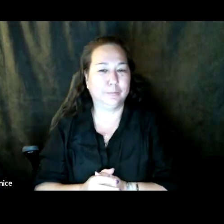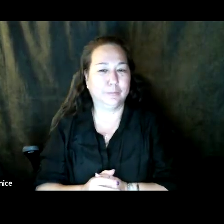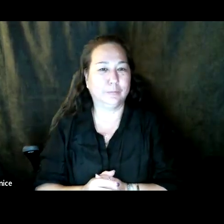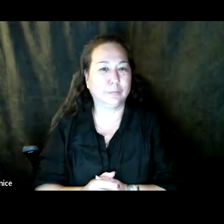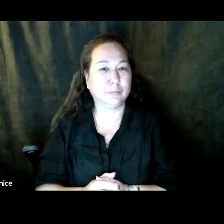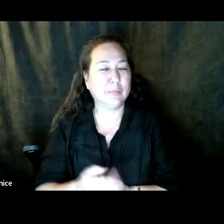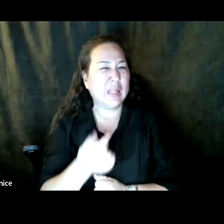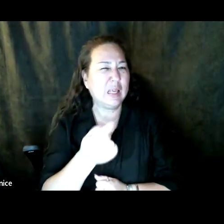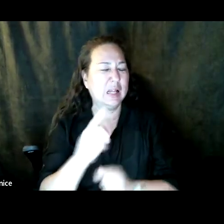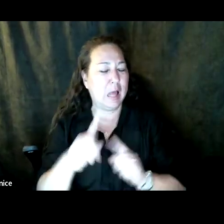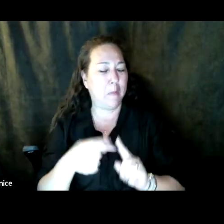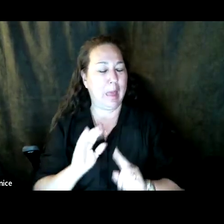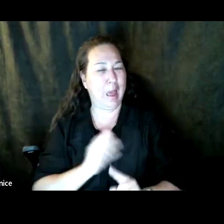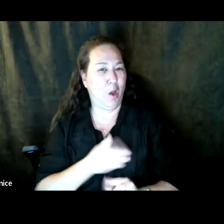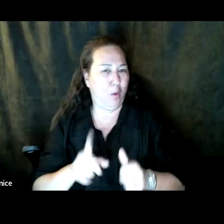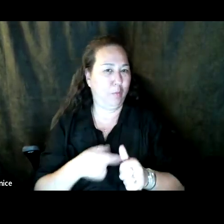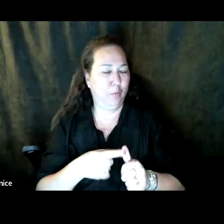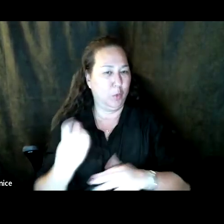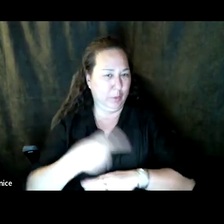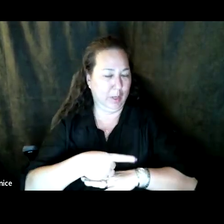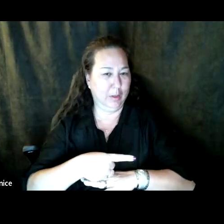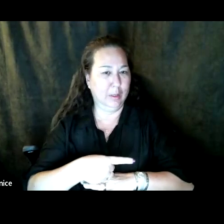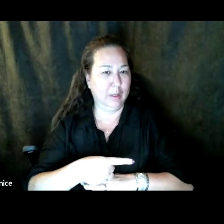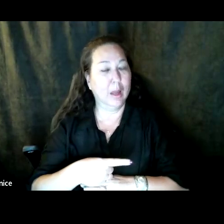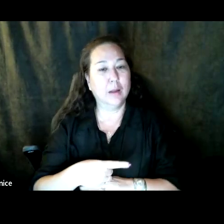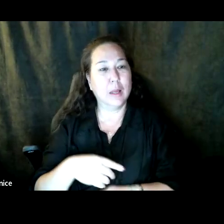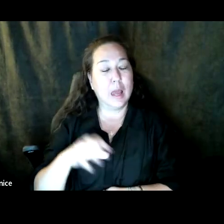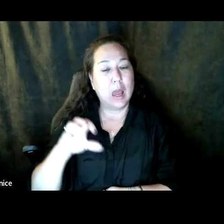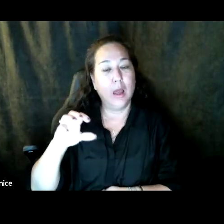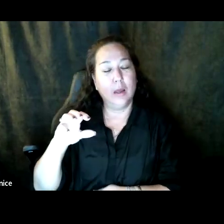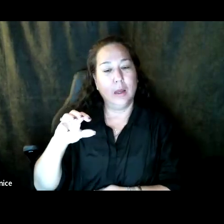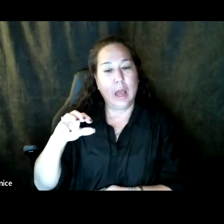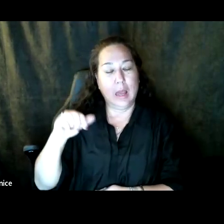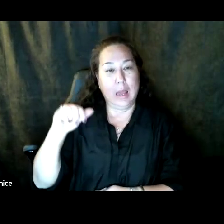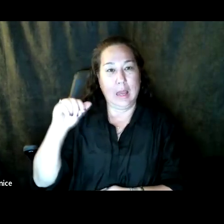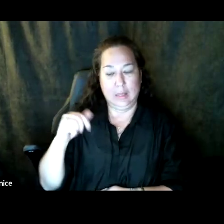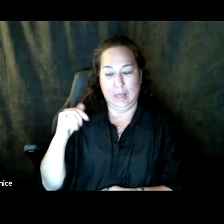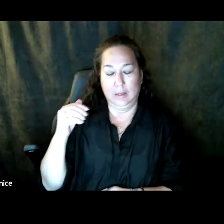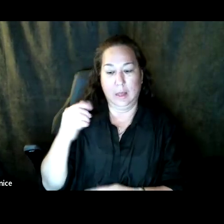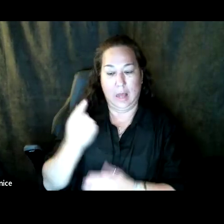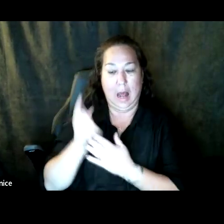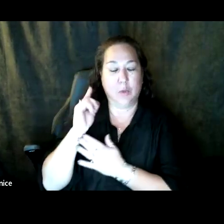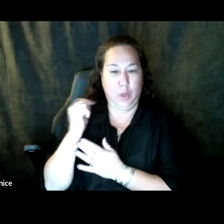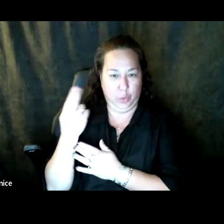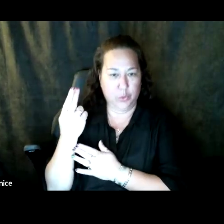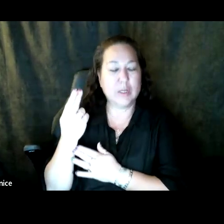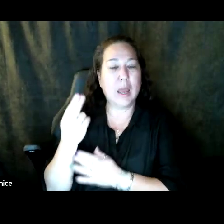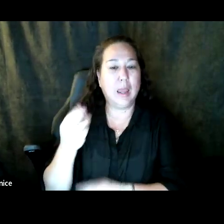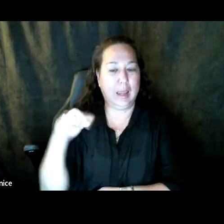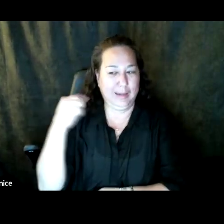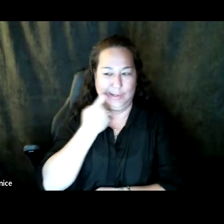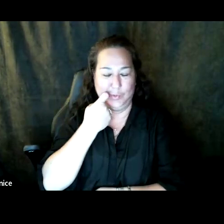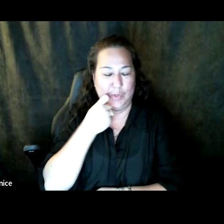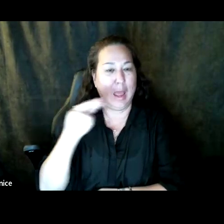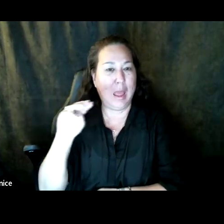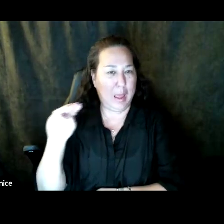So a little bit about our first day. On Thursday, September 5th, and this past Monday, September 9th, we welcomed our brilliant students back